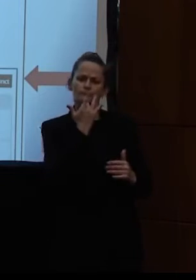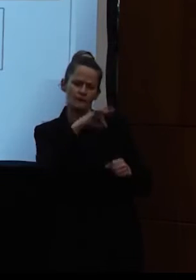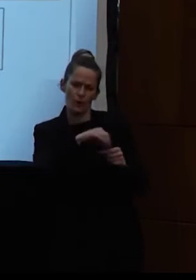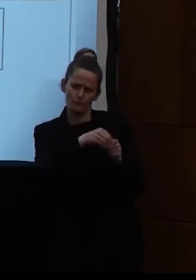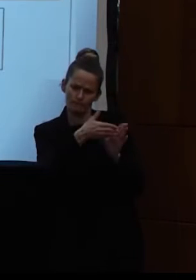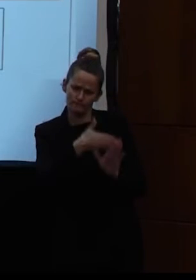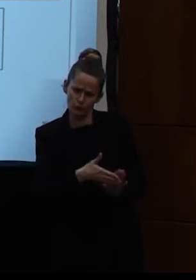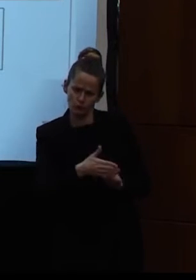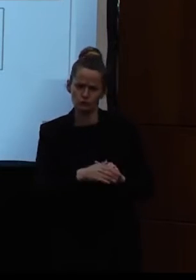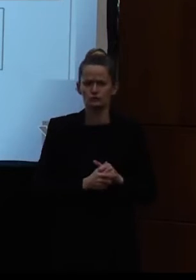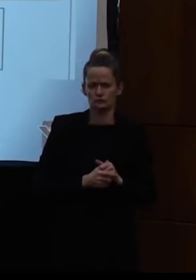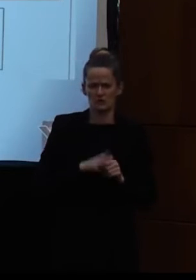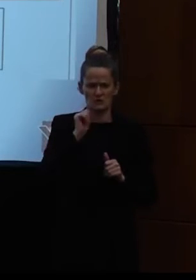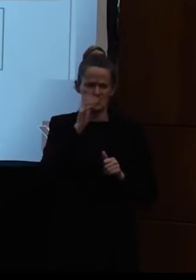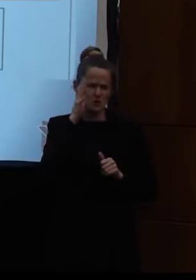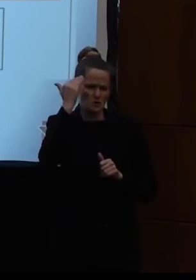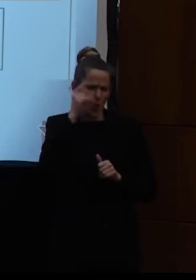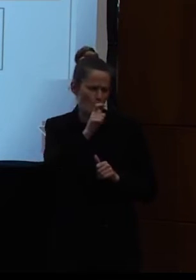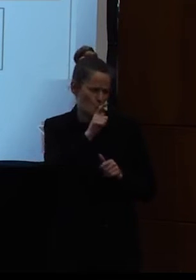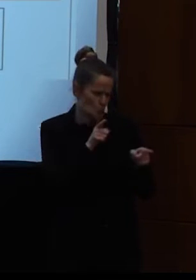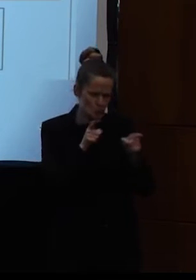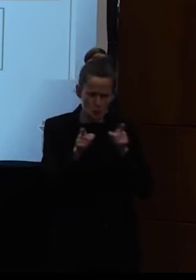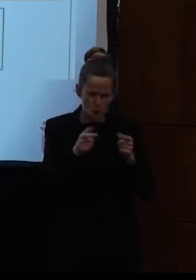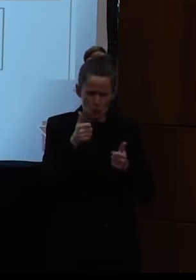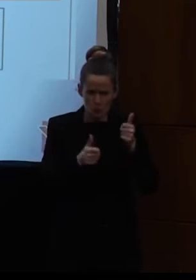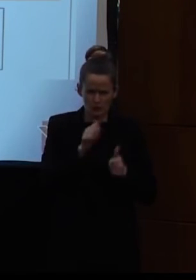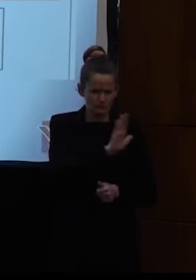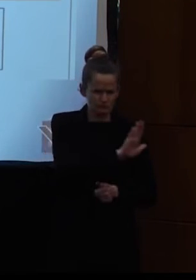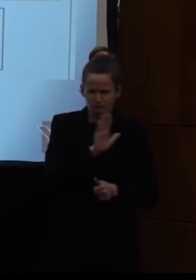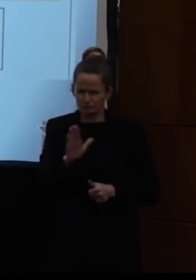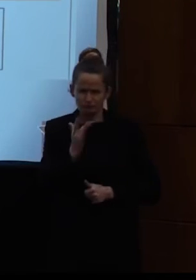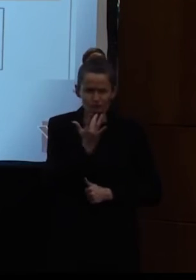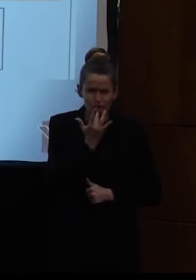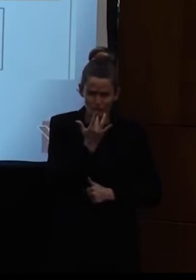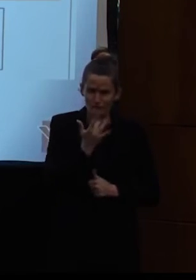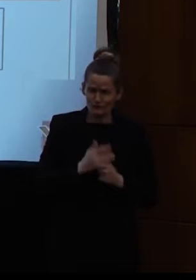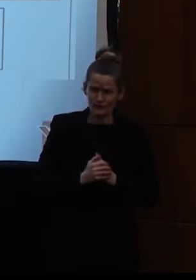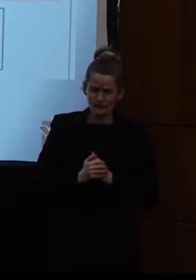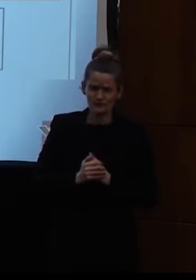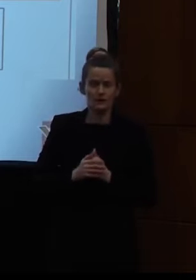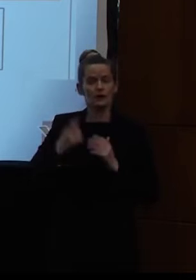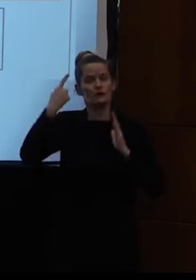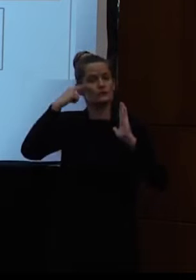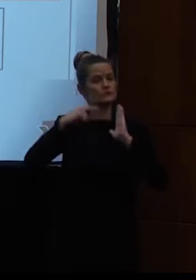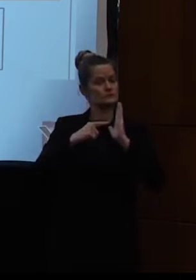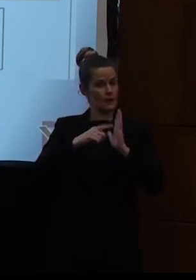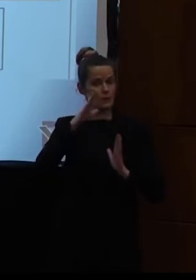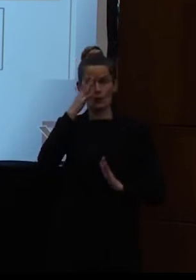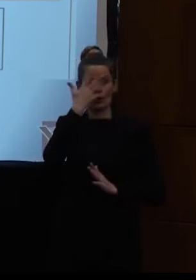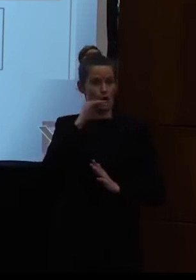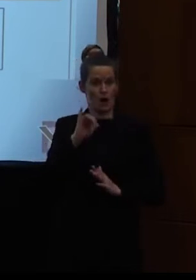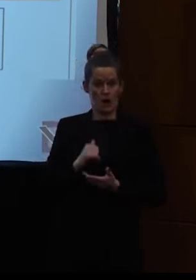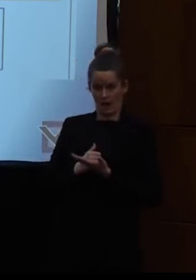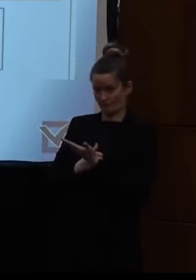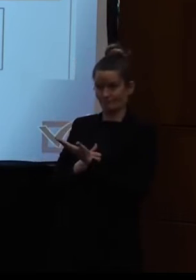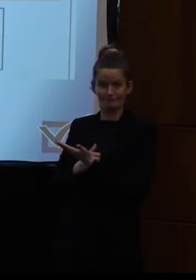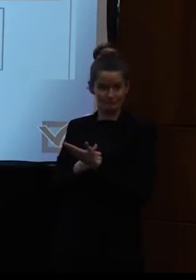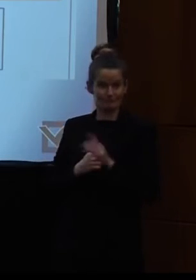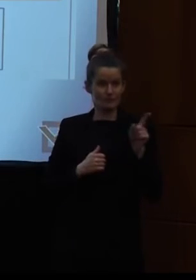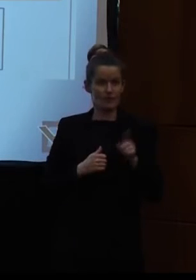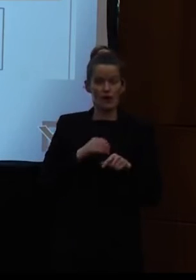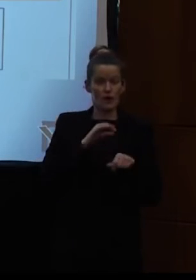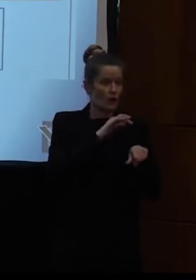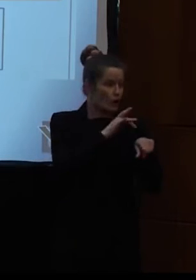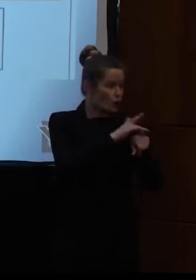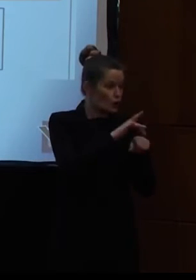want to go to the next slide. So this is an example of what it might look like if you had your early votes were counted, your election day votes have been